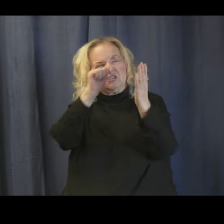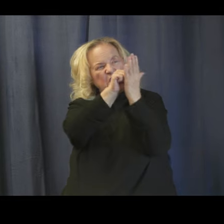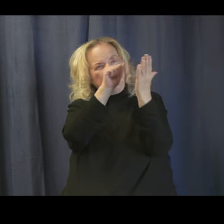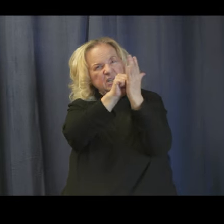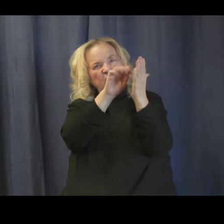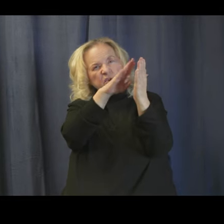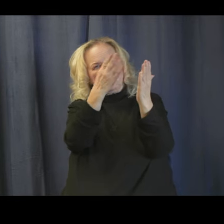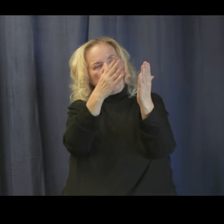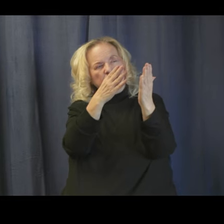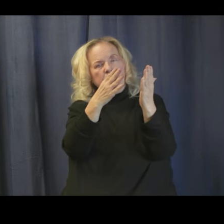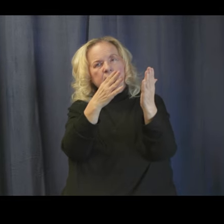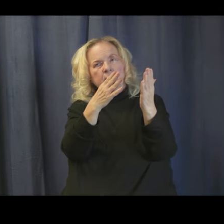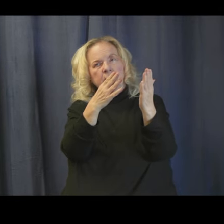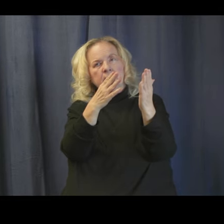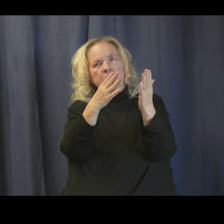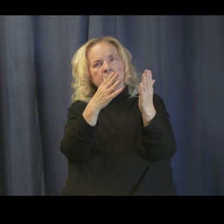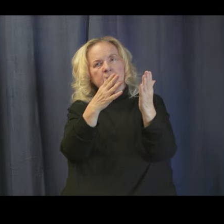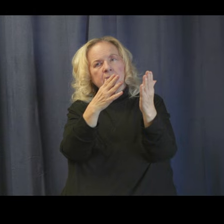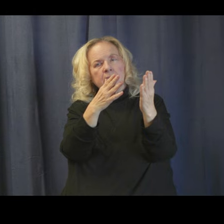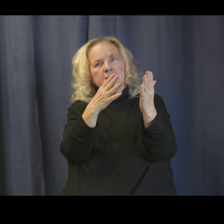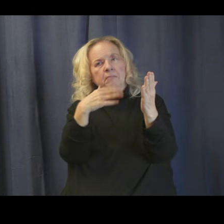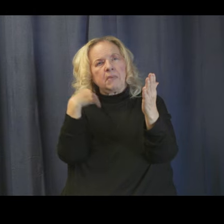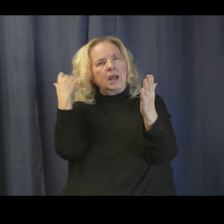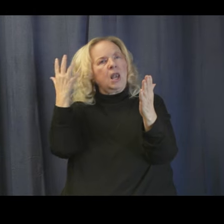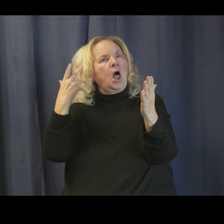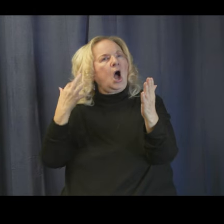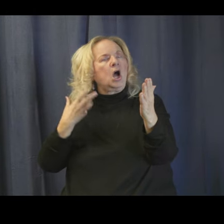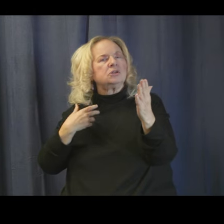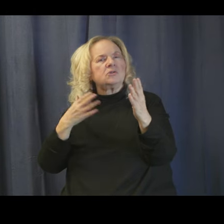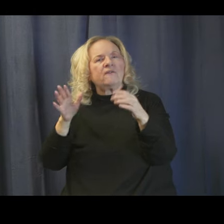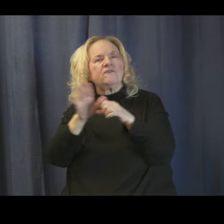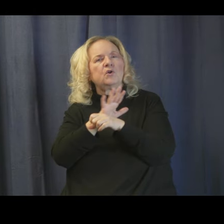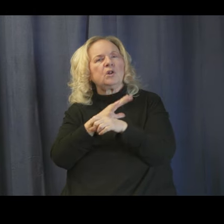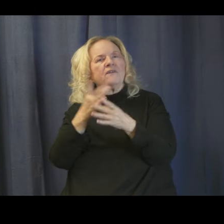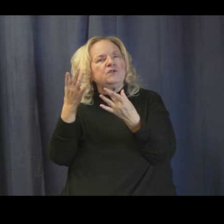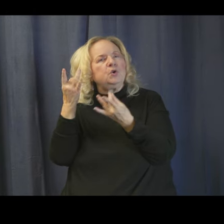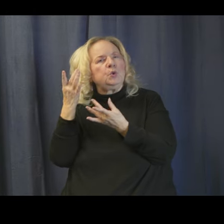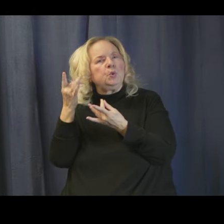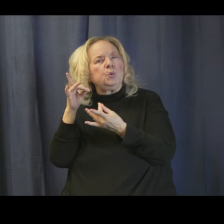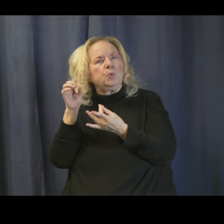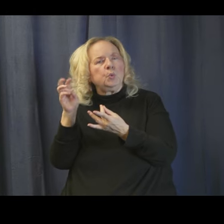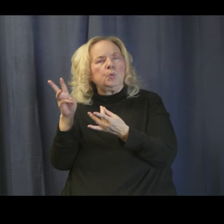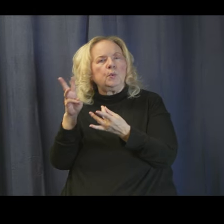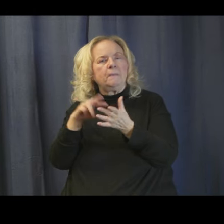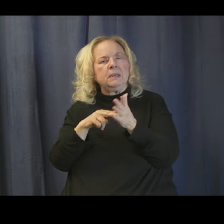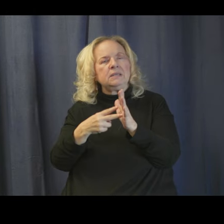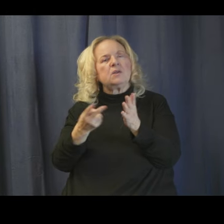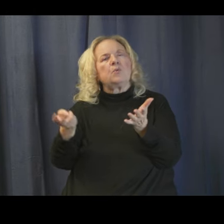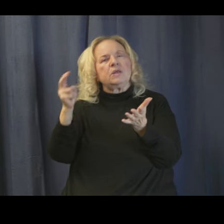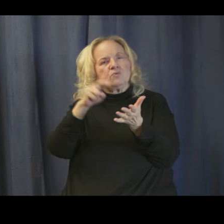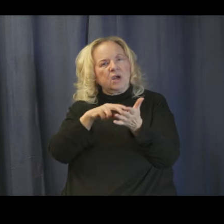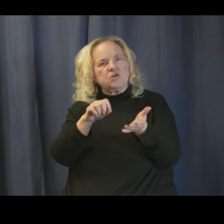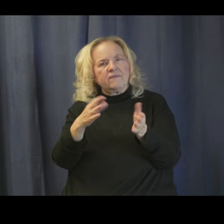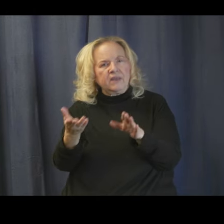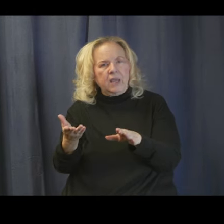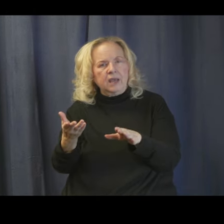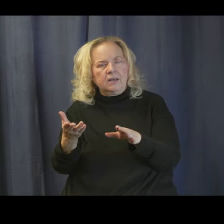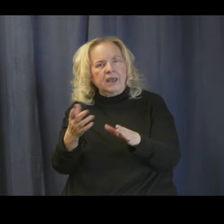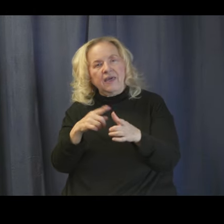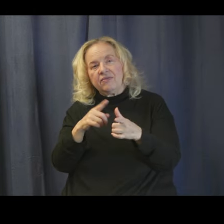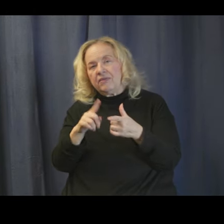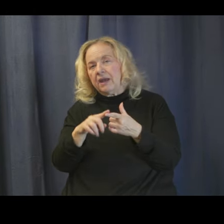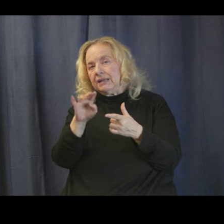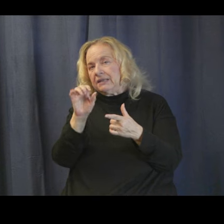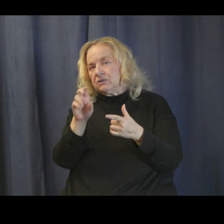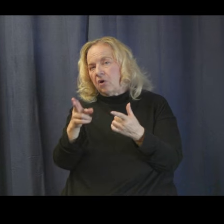on the door, he said, my locks are filled with dew. Okay, so this is referring again to the resurrection of the dead.